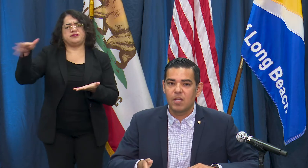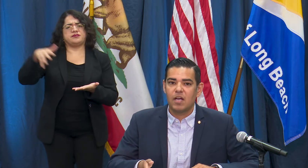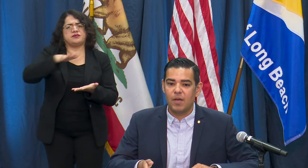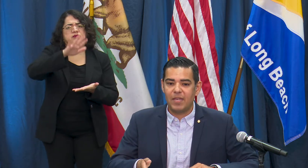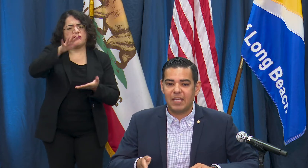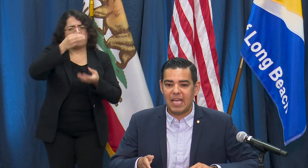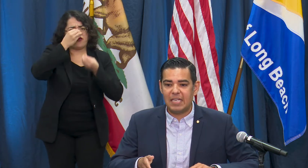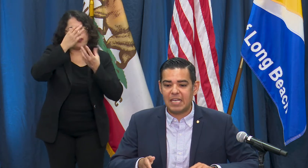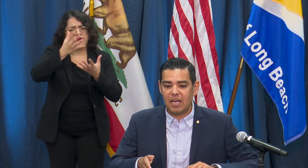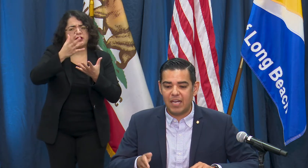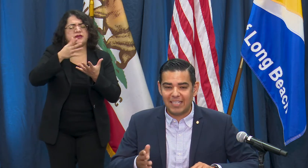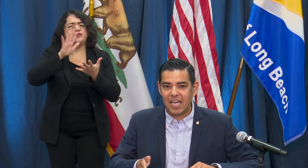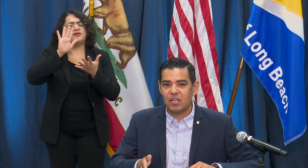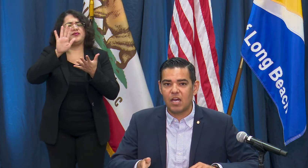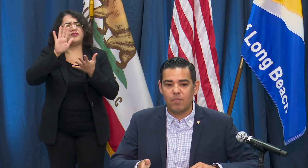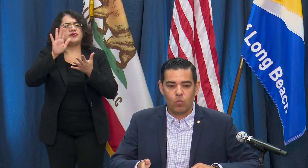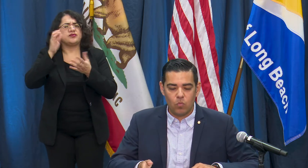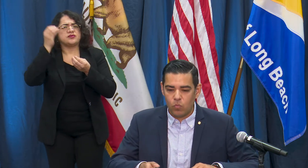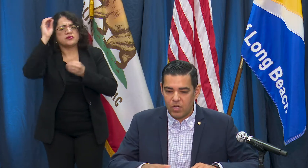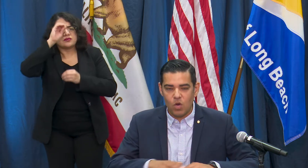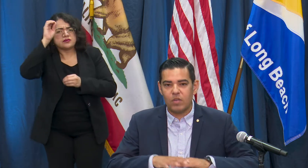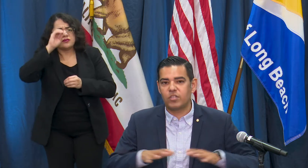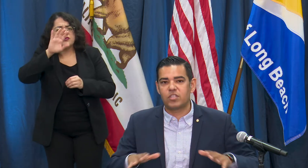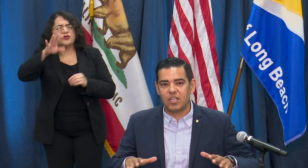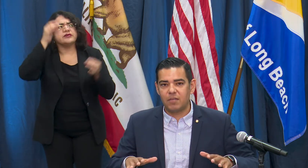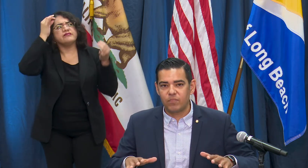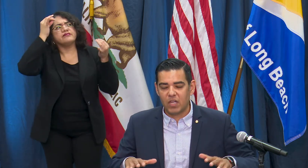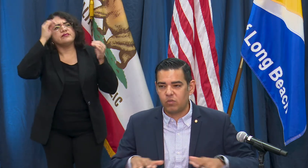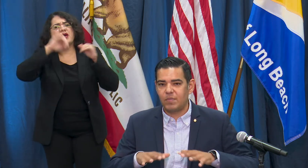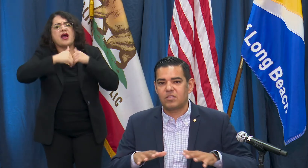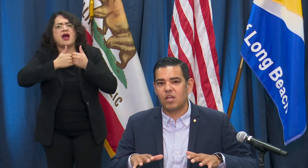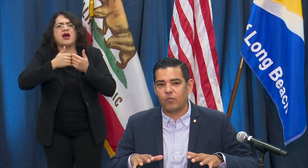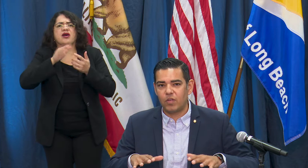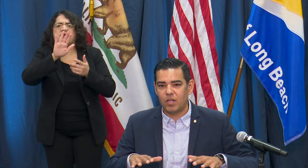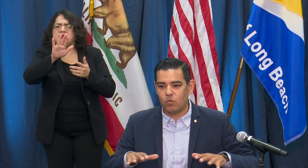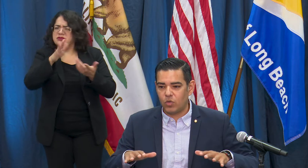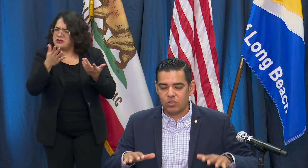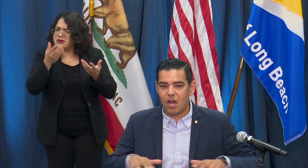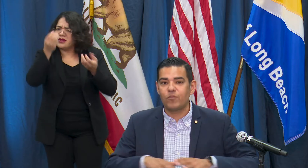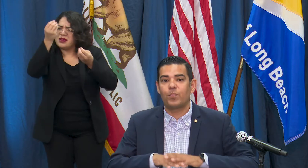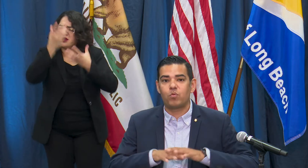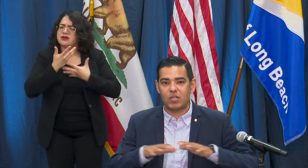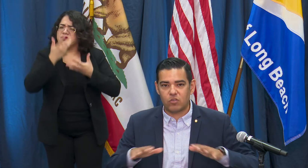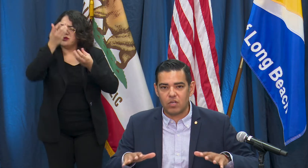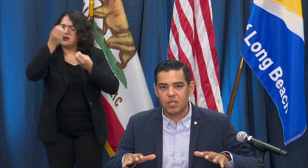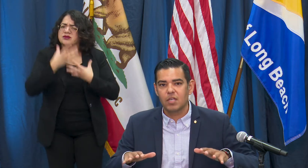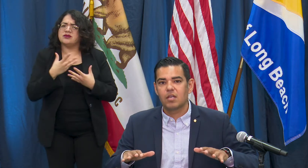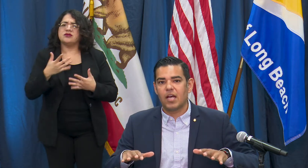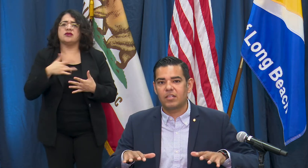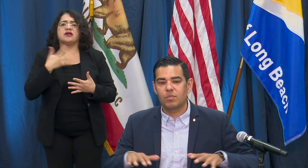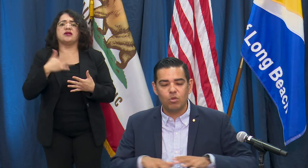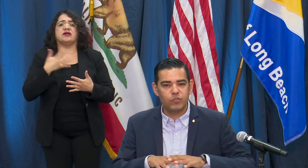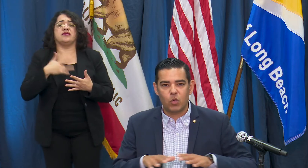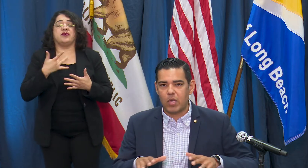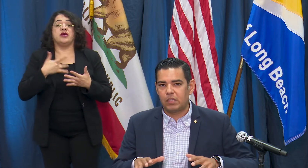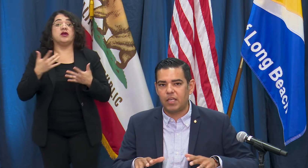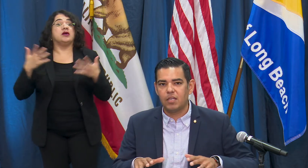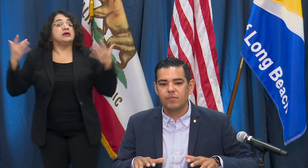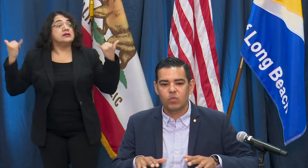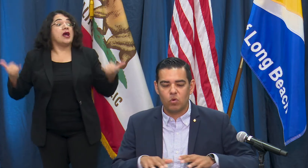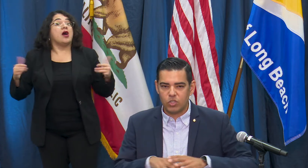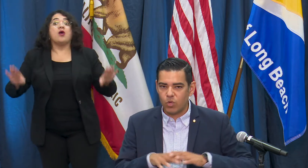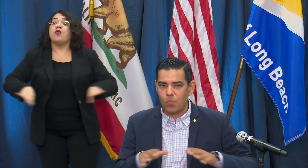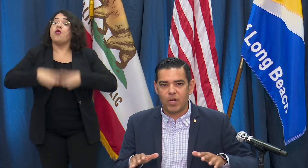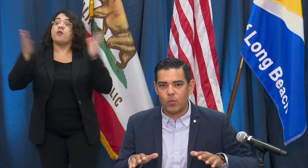safe. And again, no one in this city, including myself, we should not feel pressured to move too